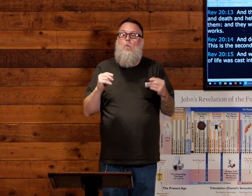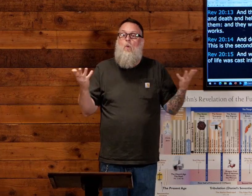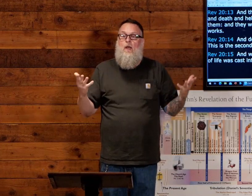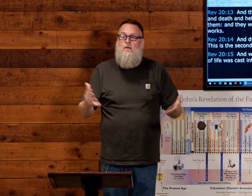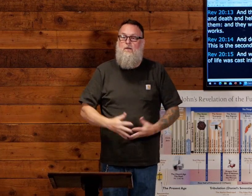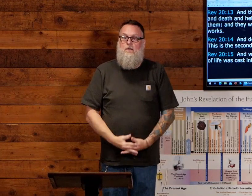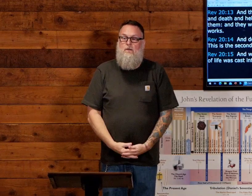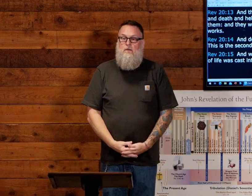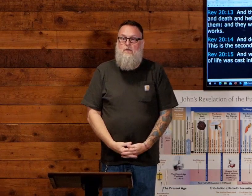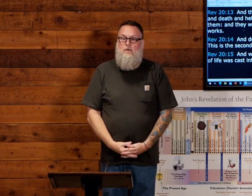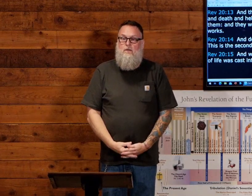But they made a choice